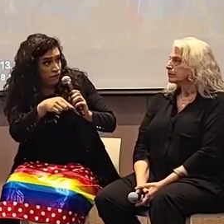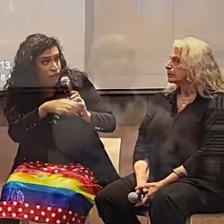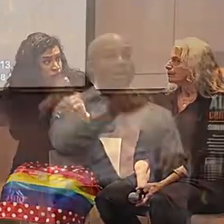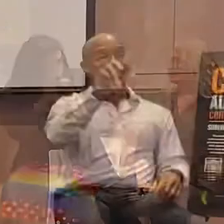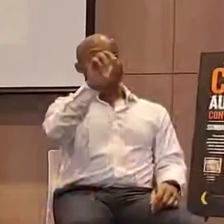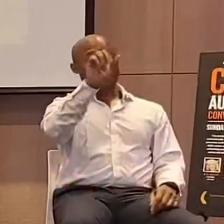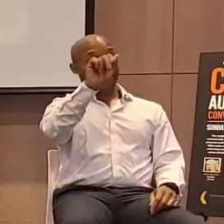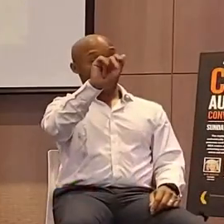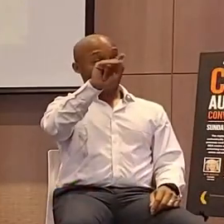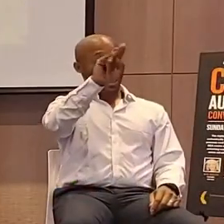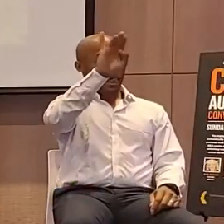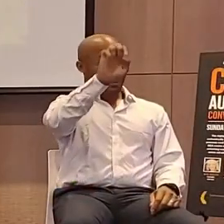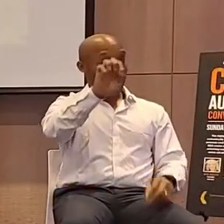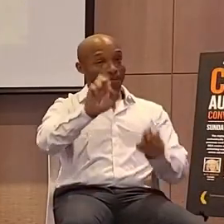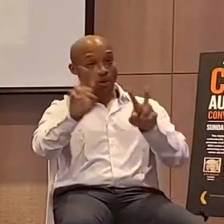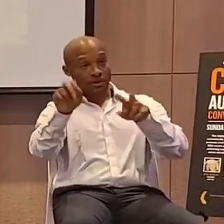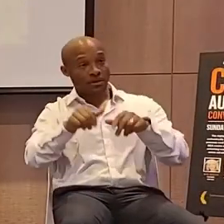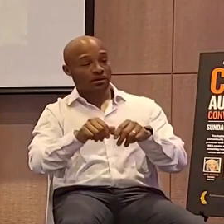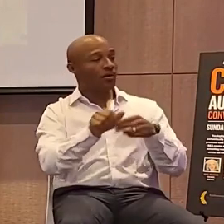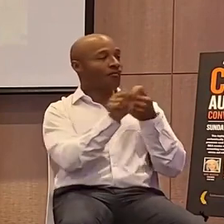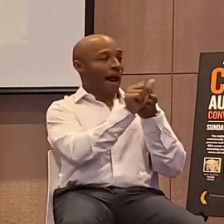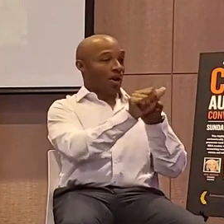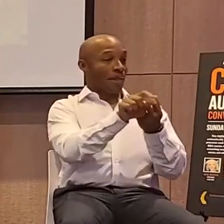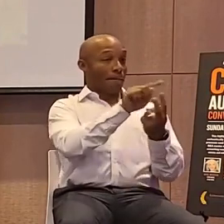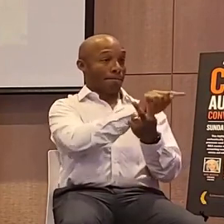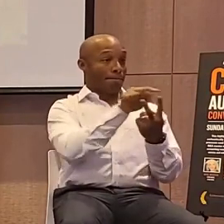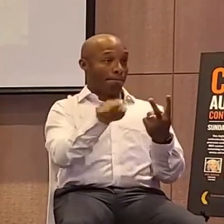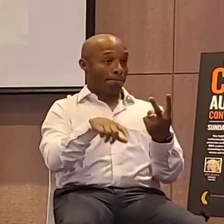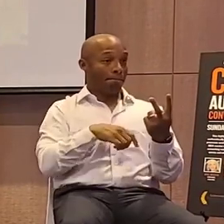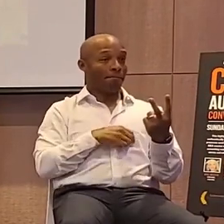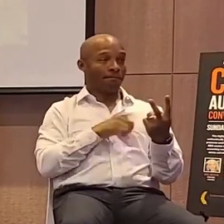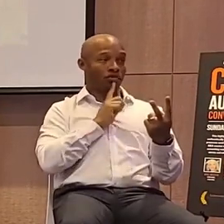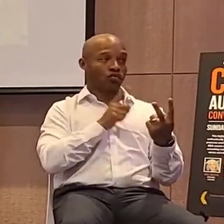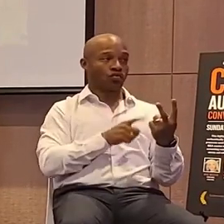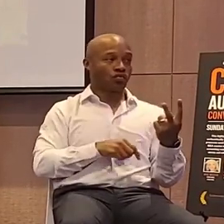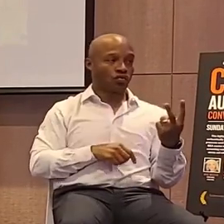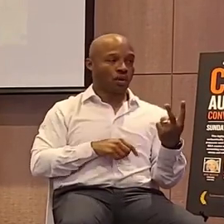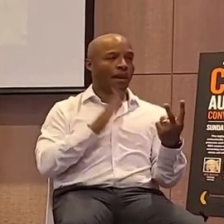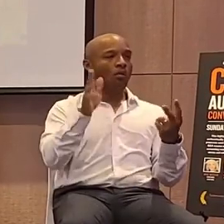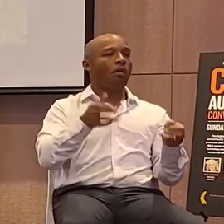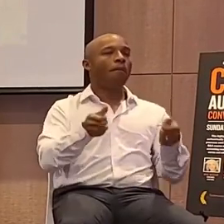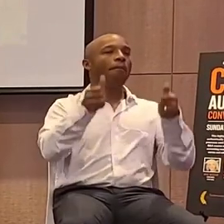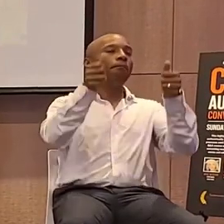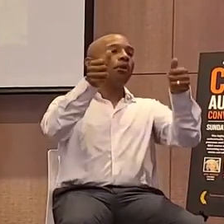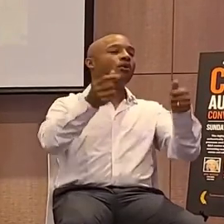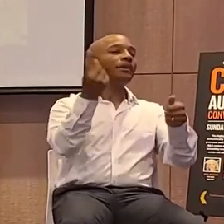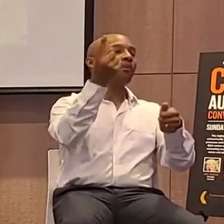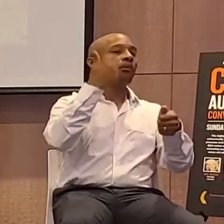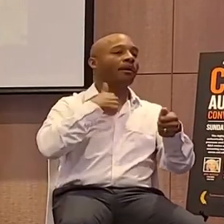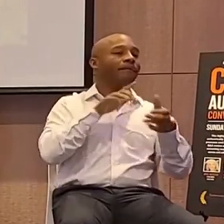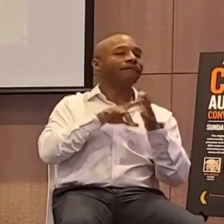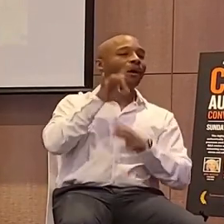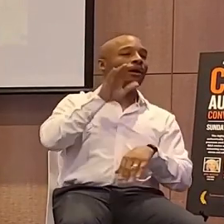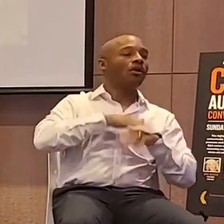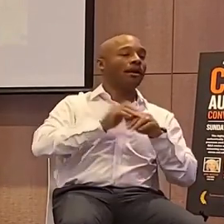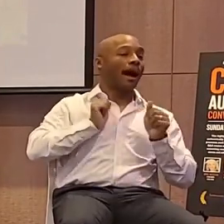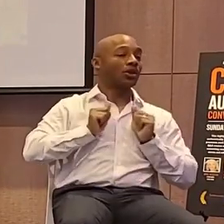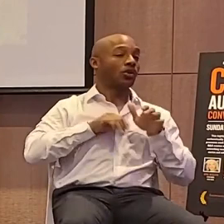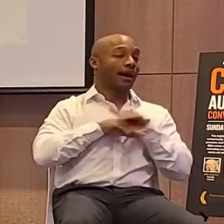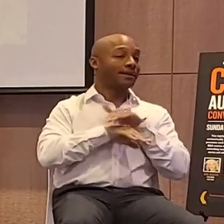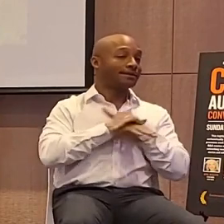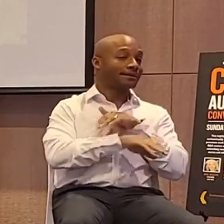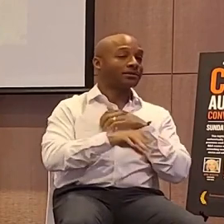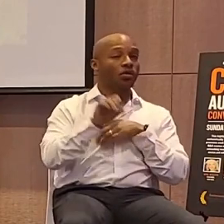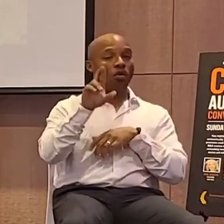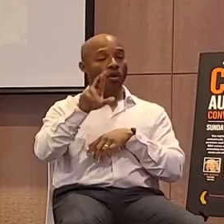them for sure, because they're gonna post something that we can't find on Actors Access or Breakdown Services or per agent. And then